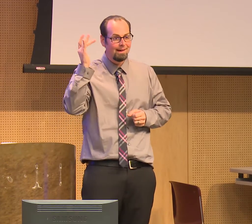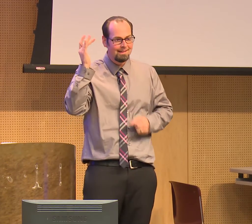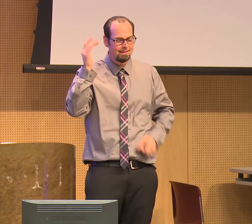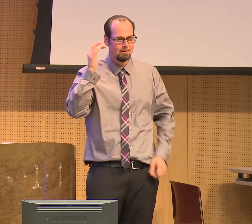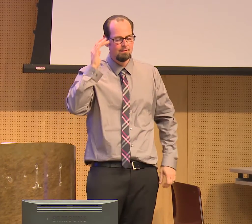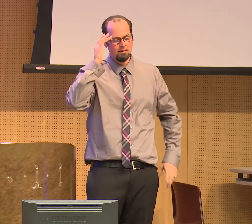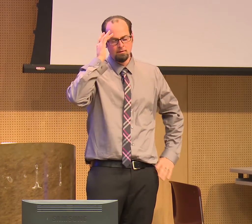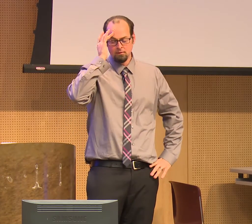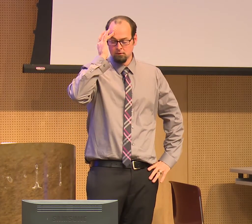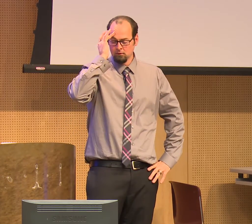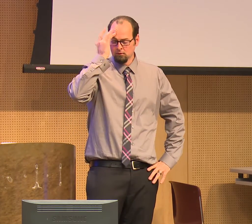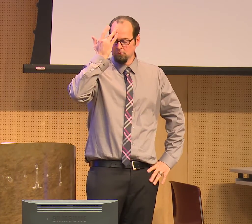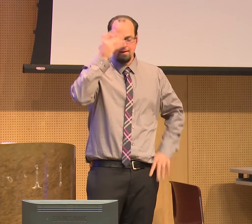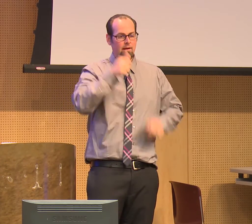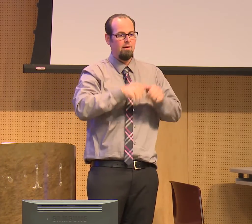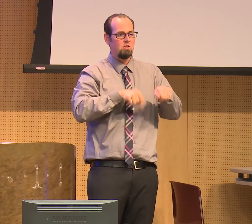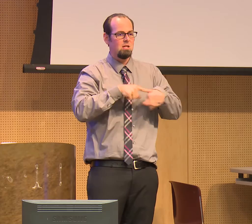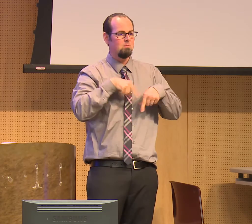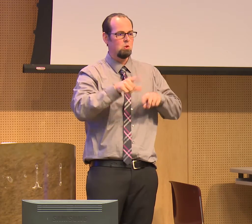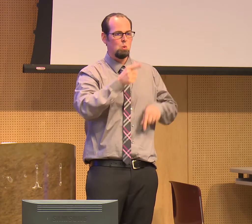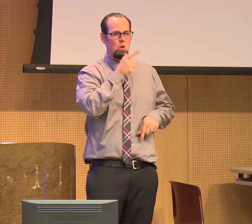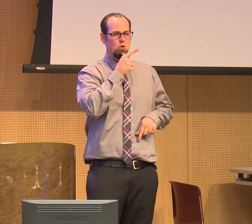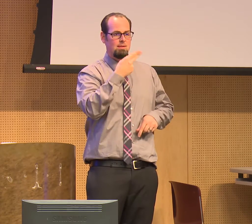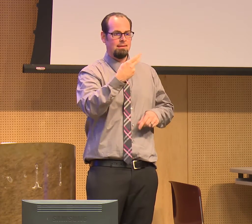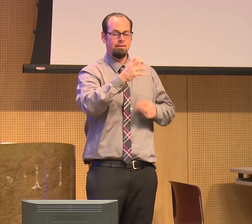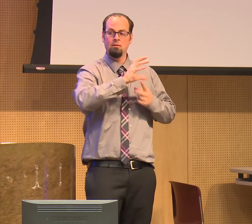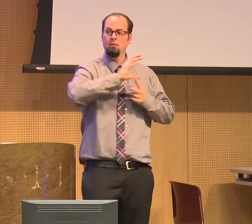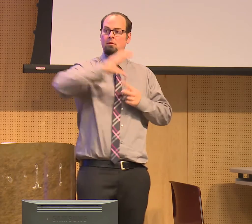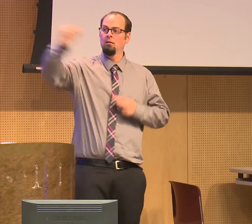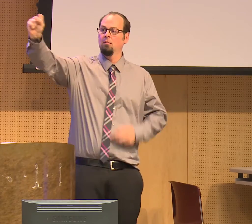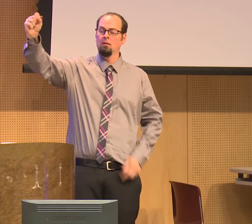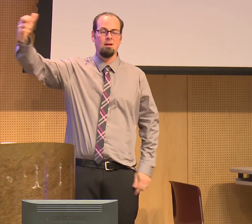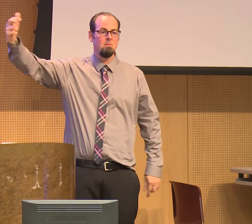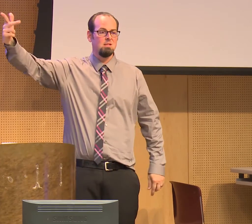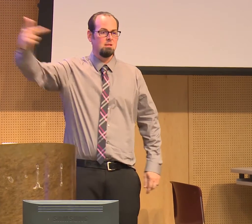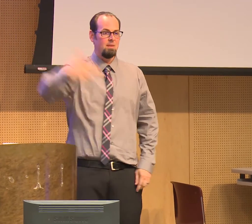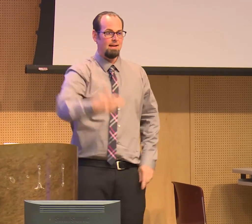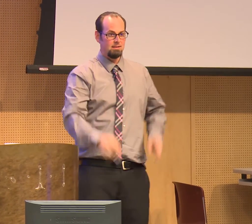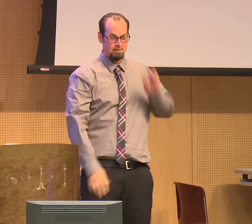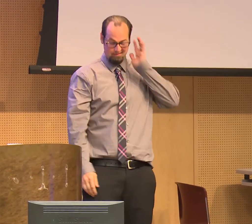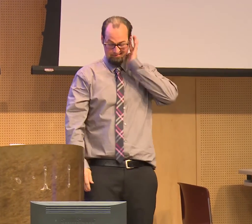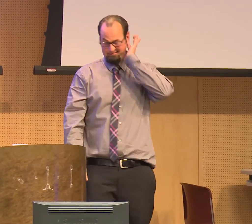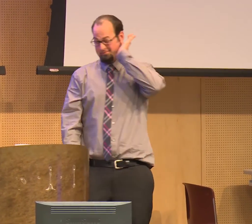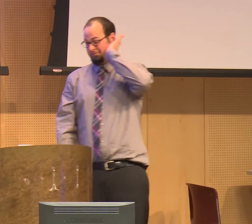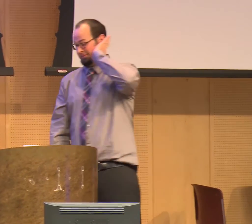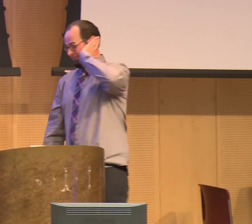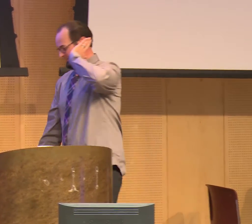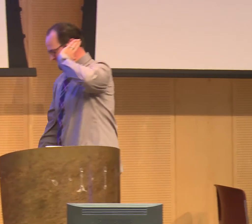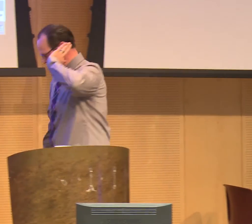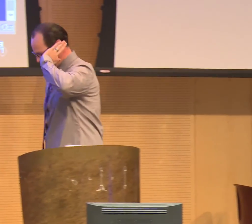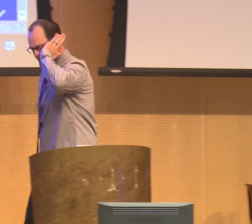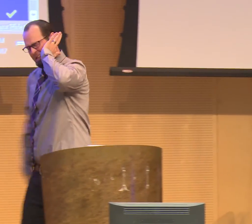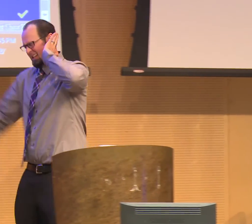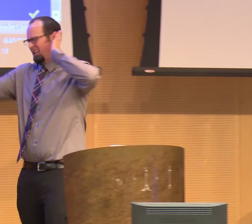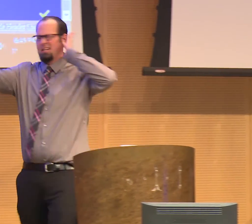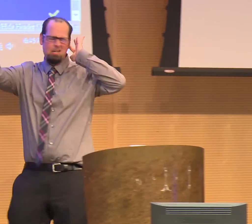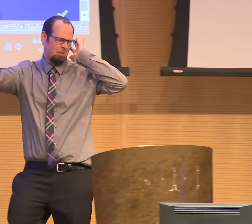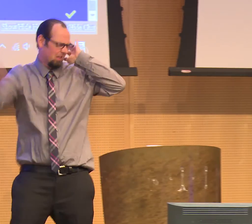what a tool breaking sounded like when other people would go off to lunch. Maybe something would sound bad